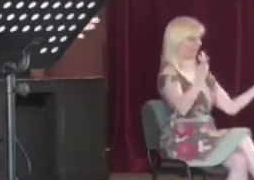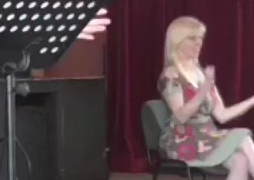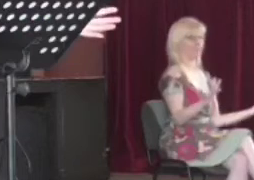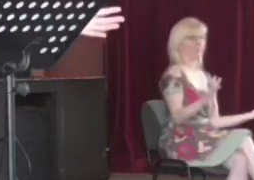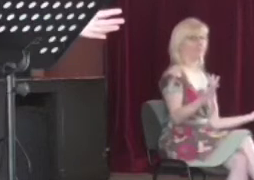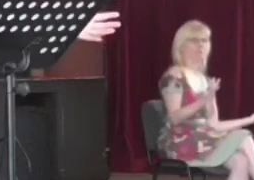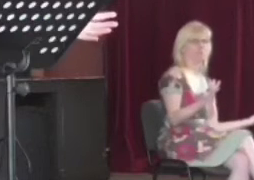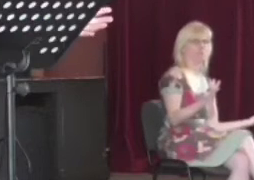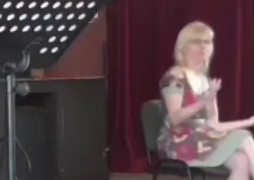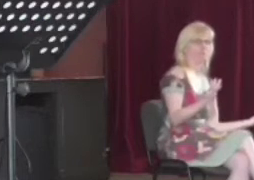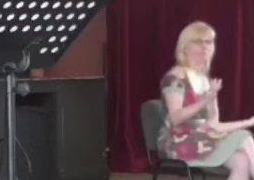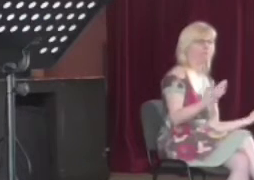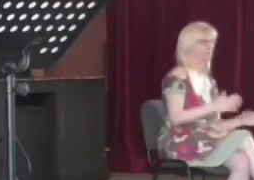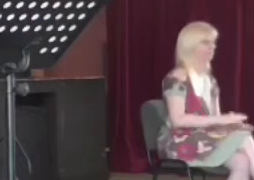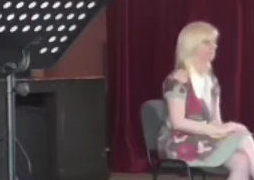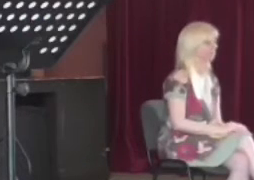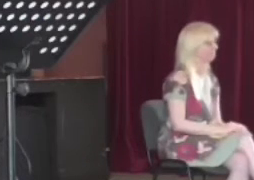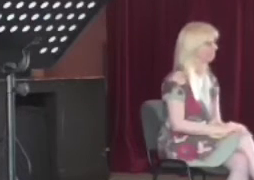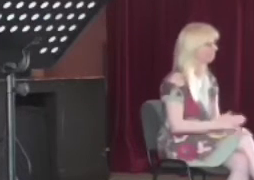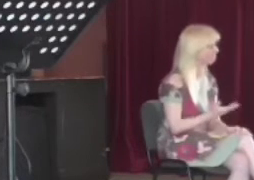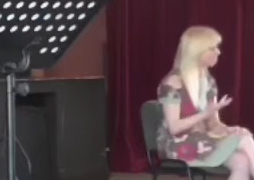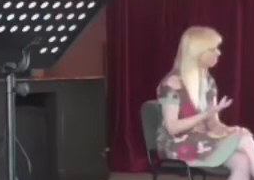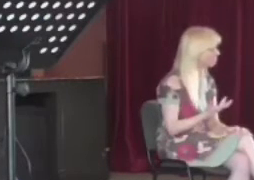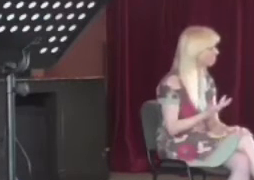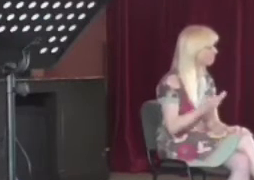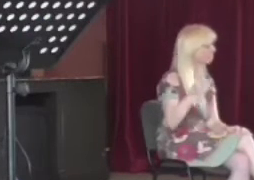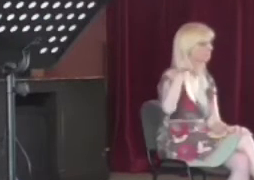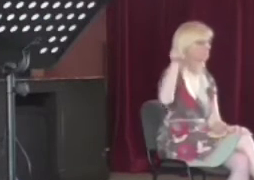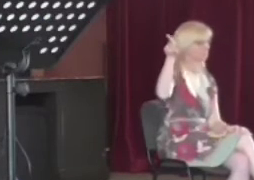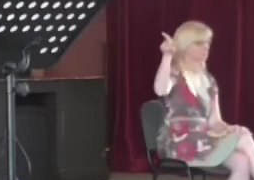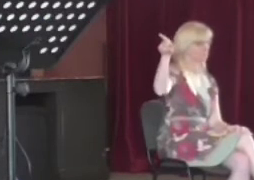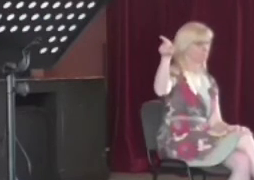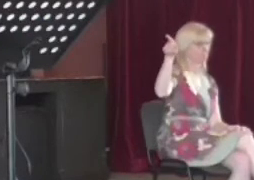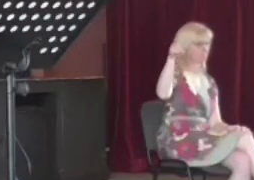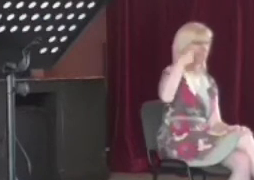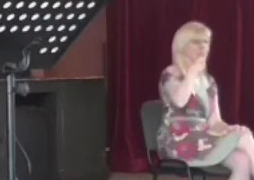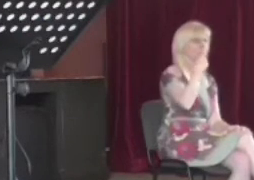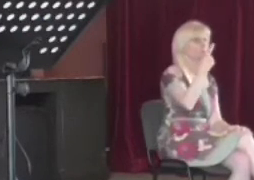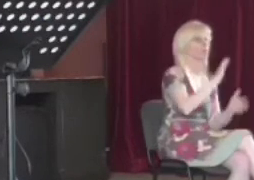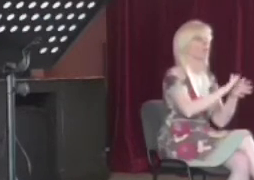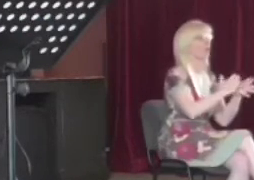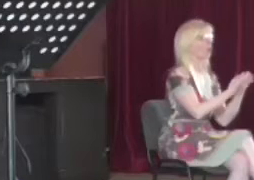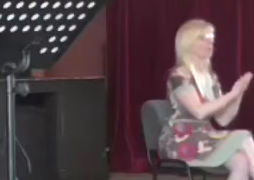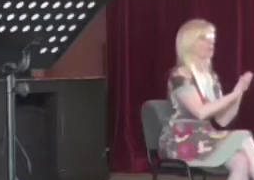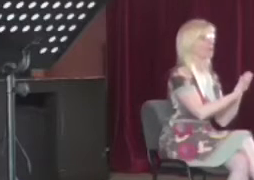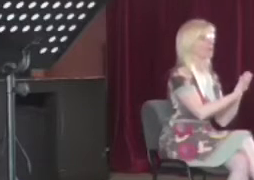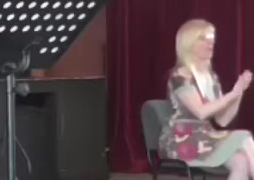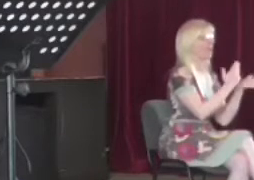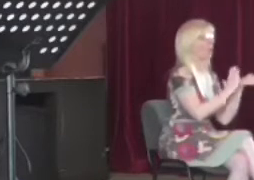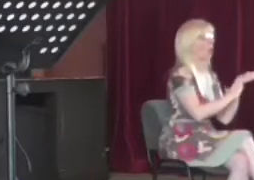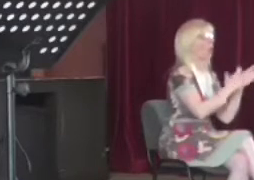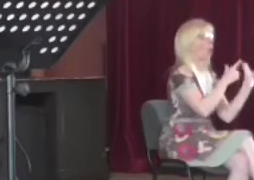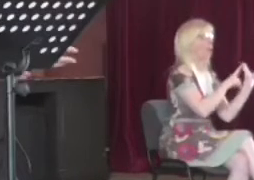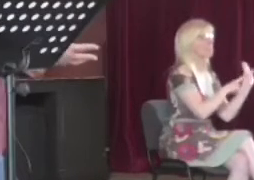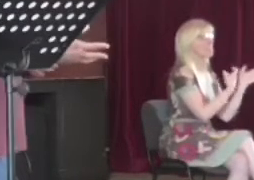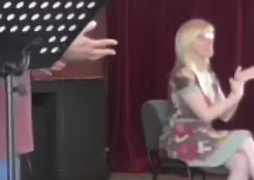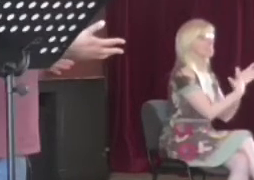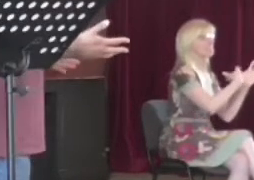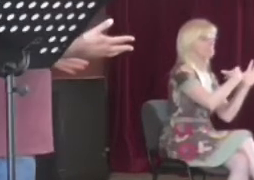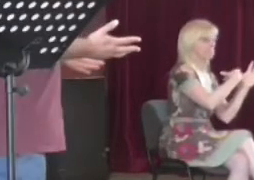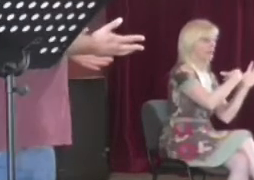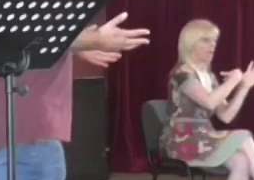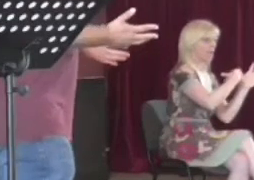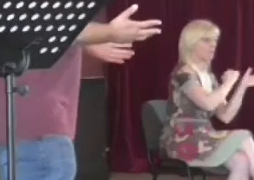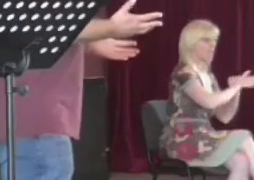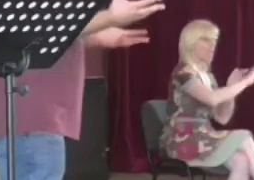What about Myra Hindley or Harold Shipman? What about people like that? Evil. Evil people. Okay? Strike a bit of fear into